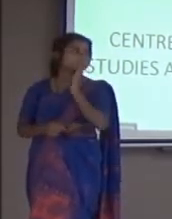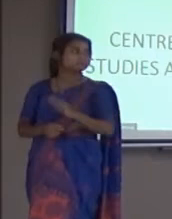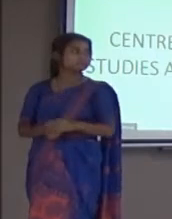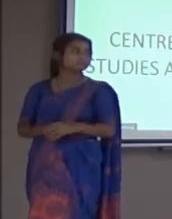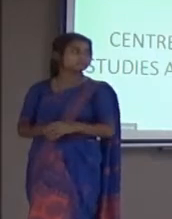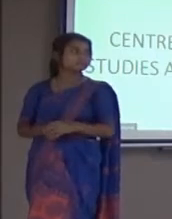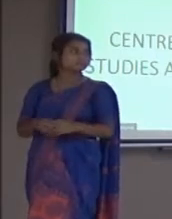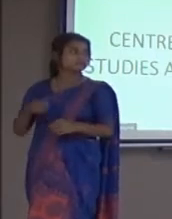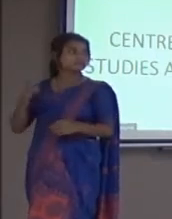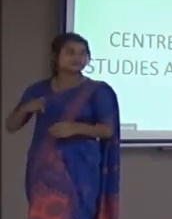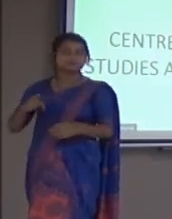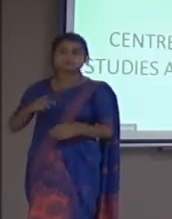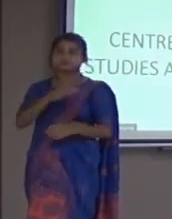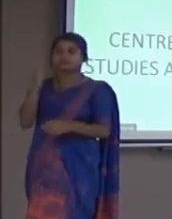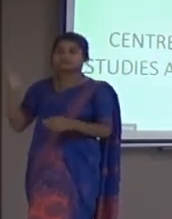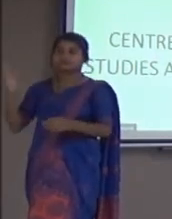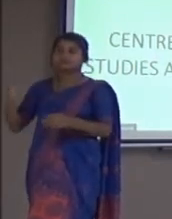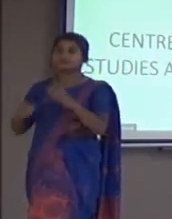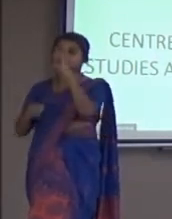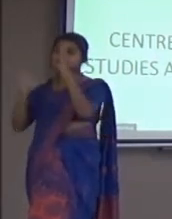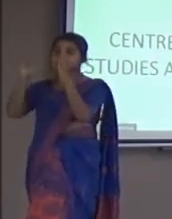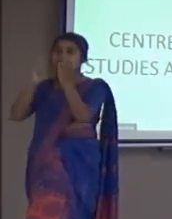In the philosophy of deconstruction,